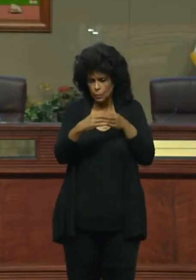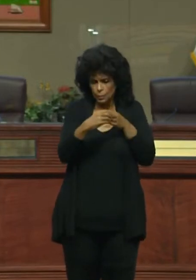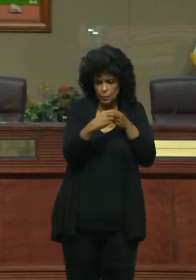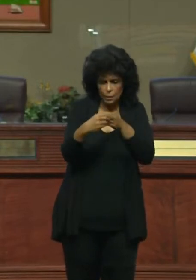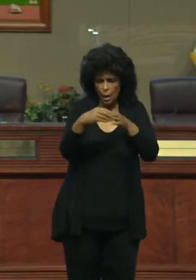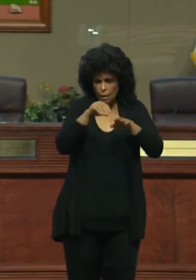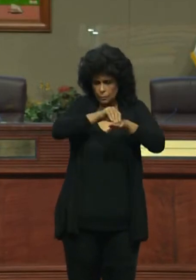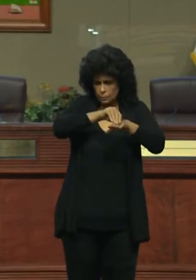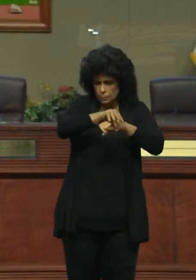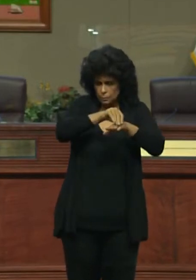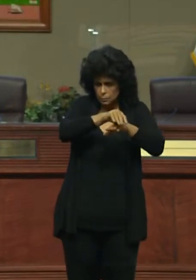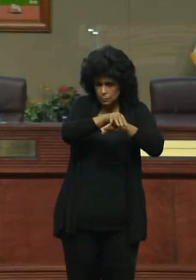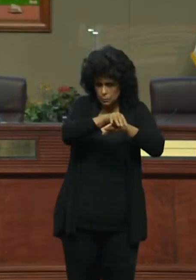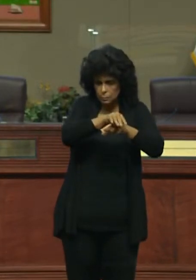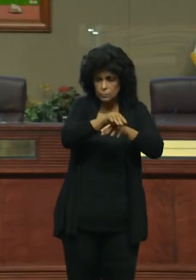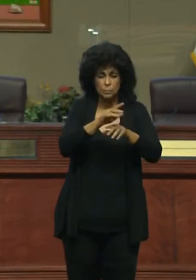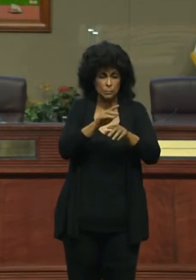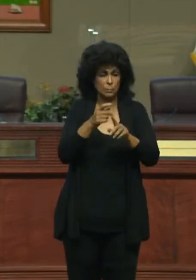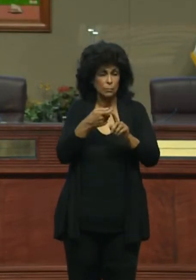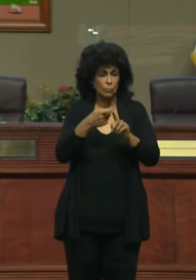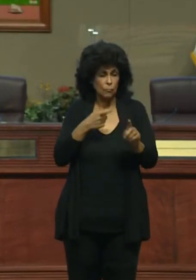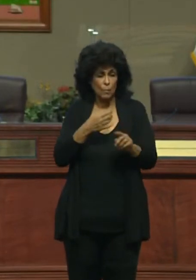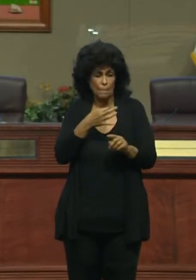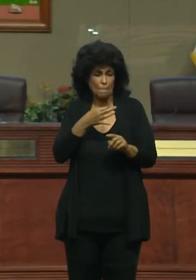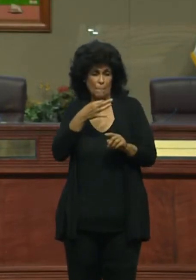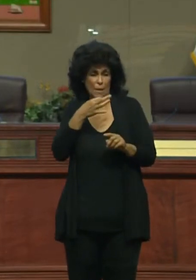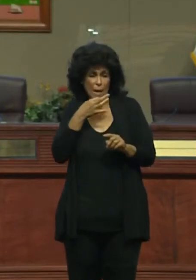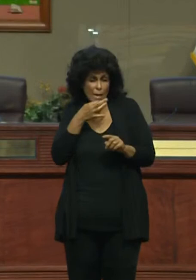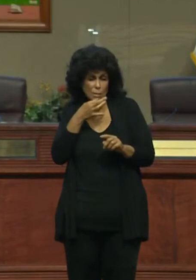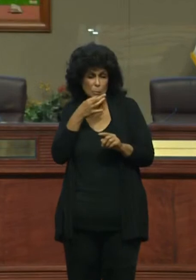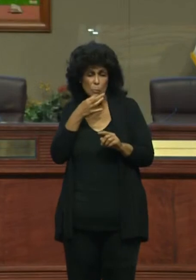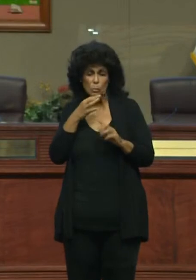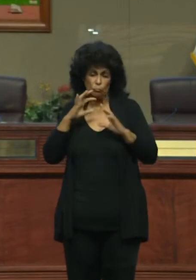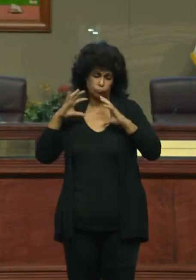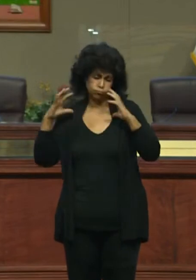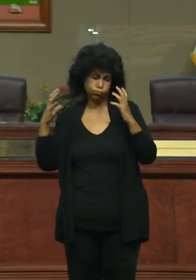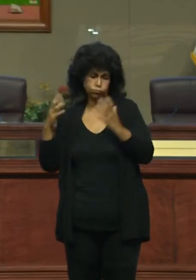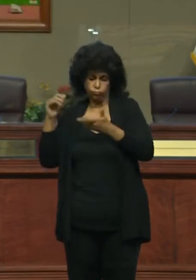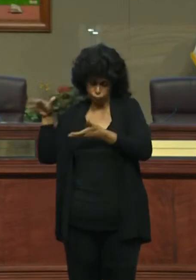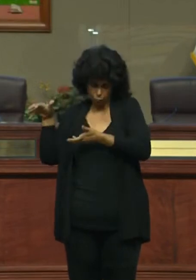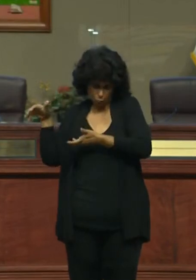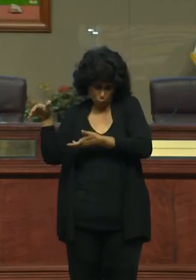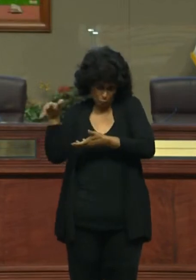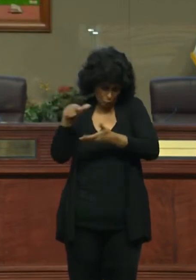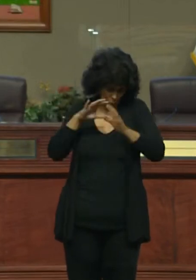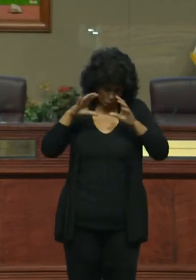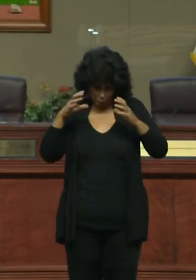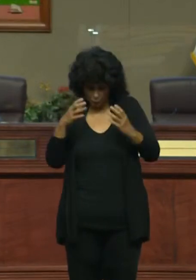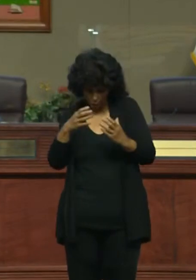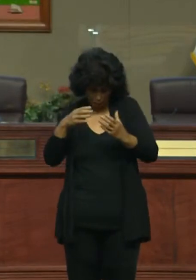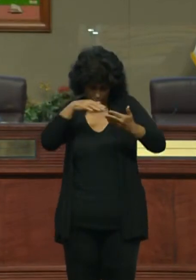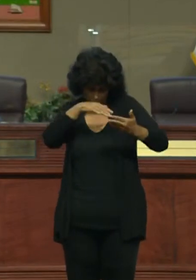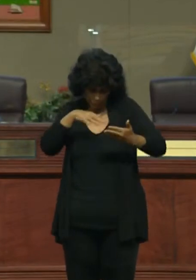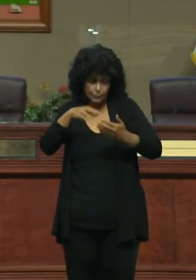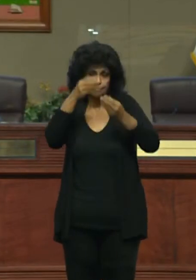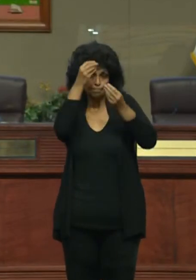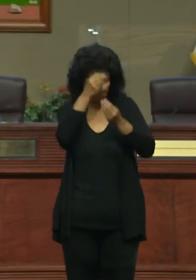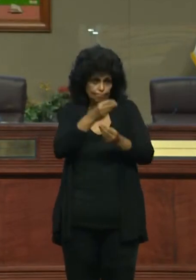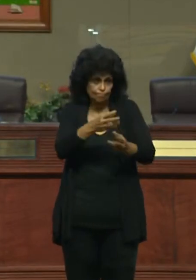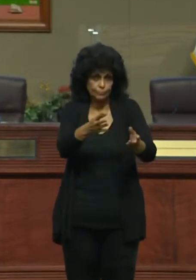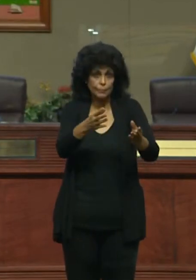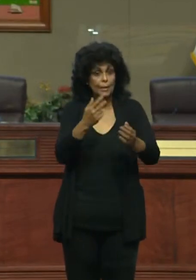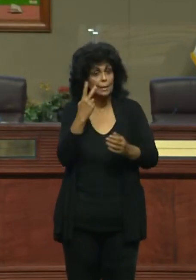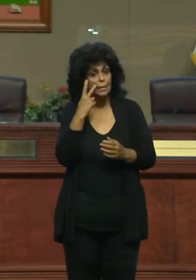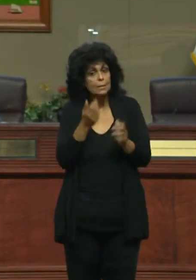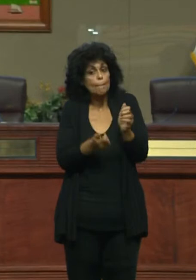our community. And from my eyes, I see the overwhelming majority of people in this community still following